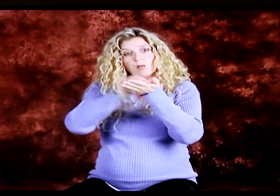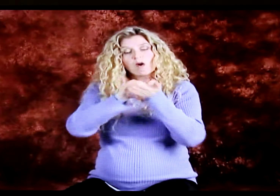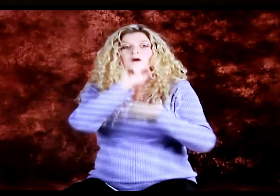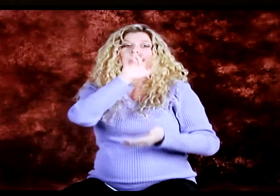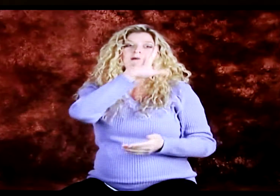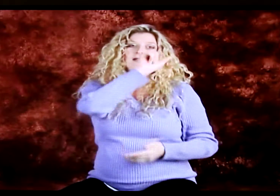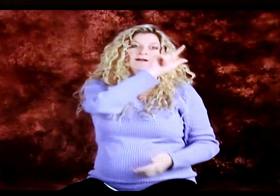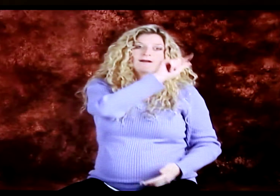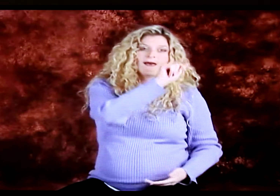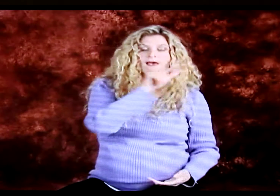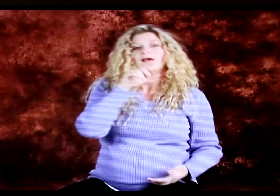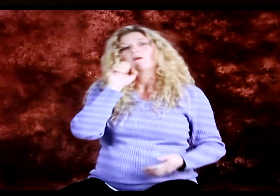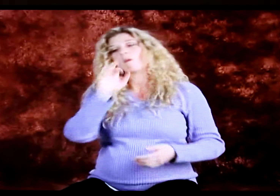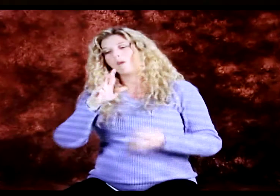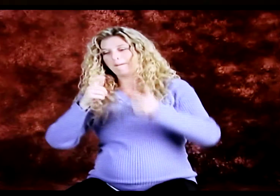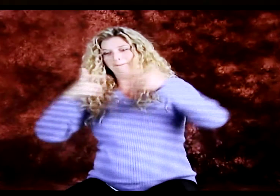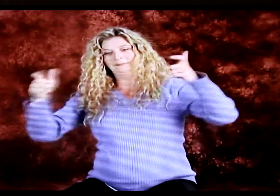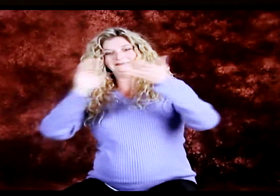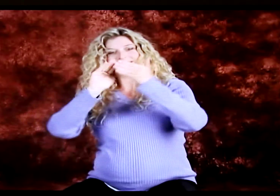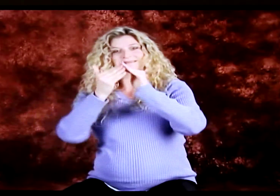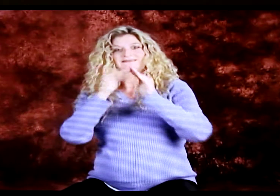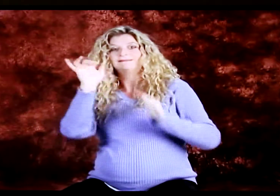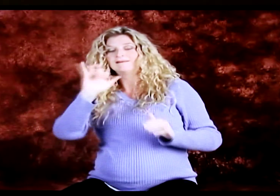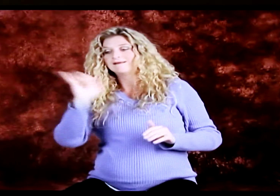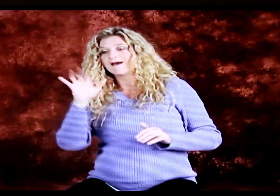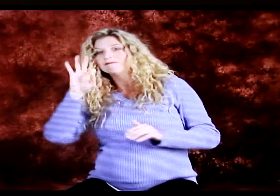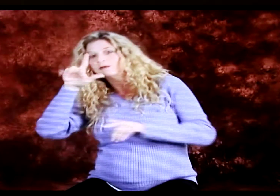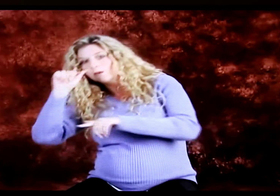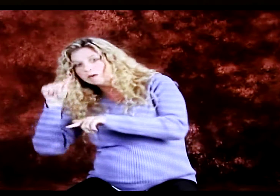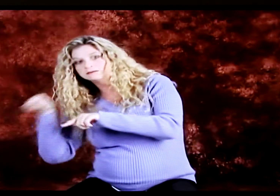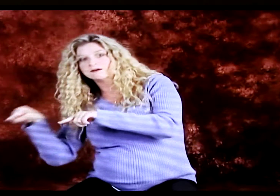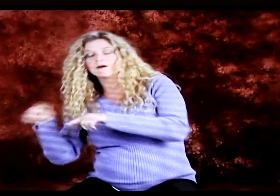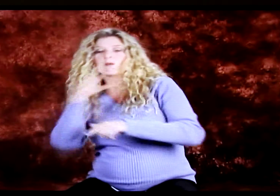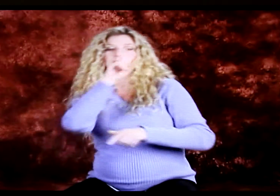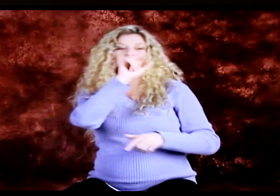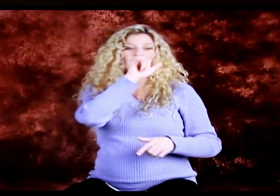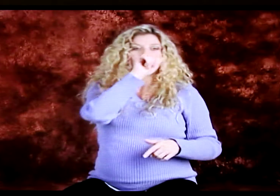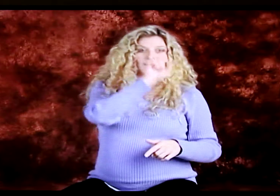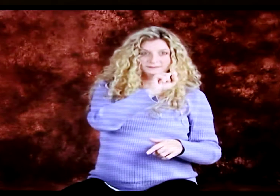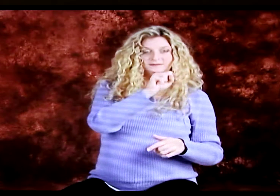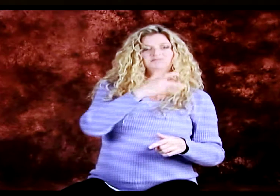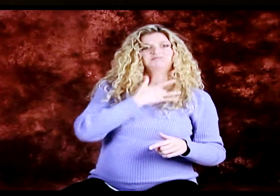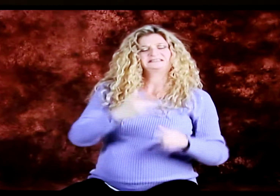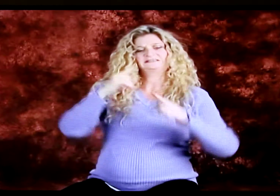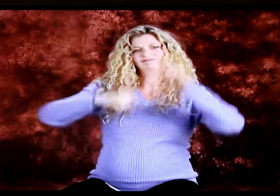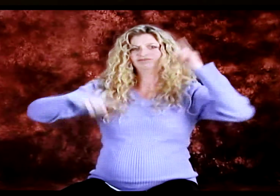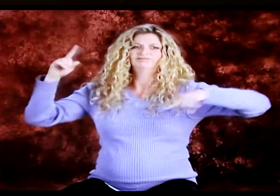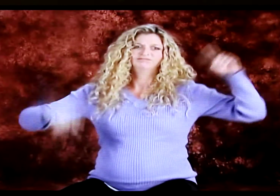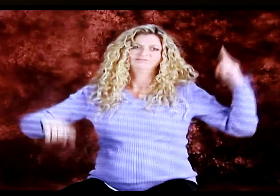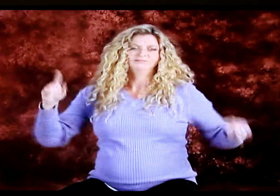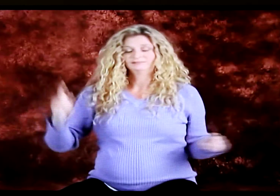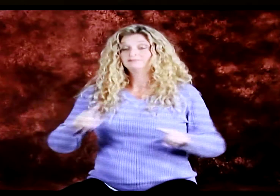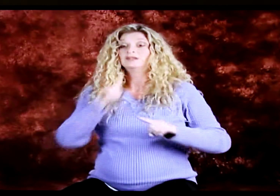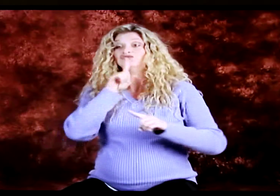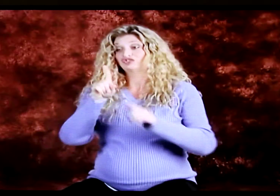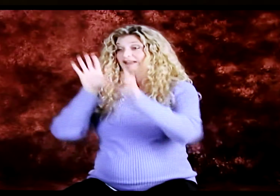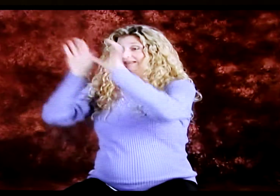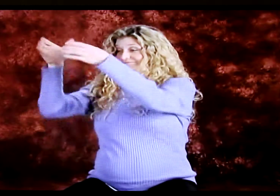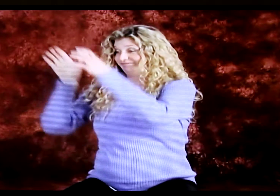And usually those places are like in New York City or Los Angeles, big cities in Florida or Dallas, you know, kind of that